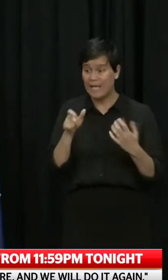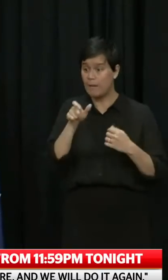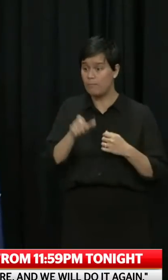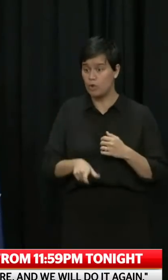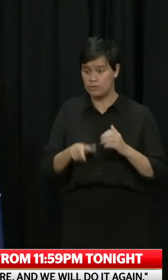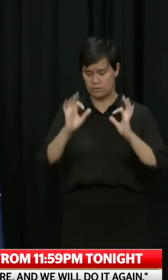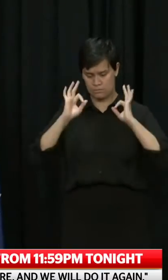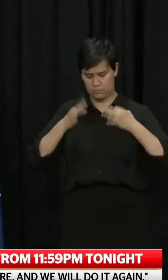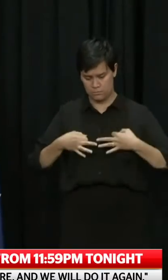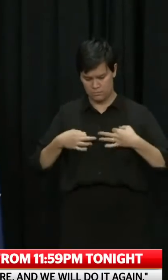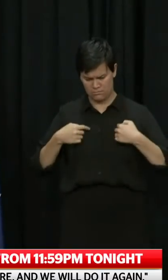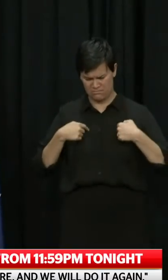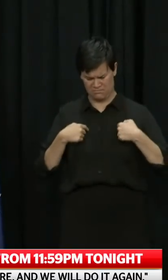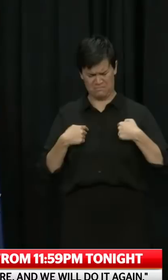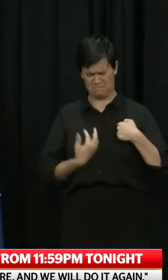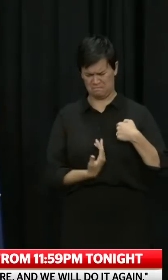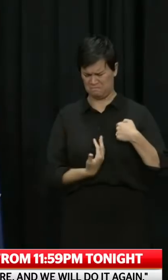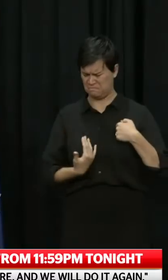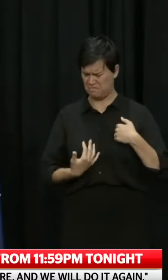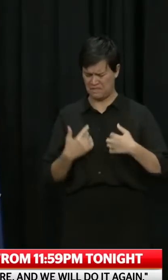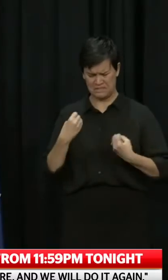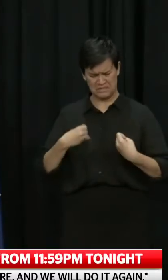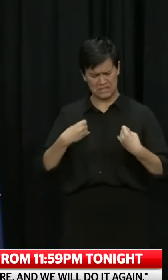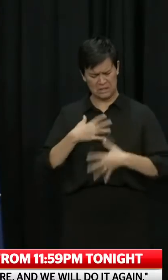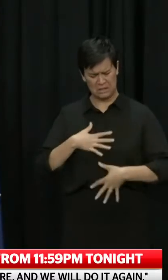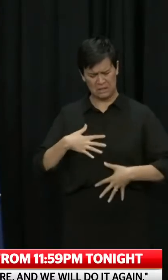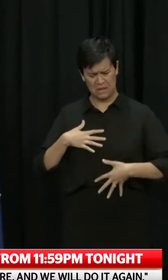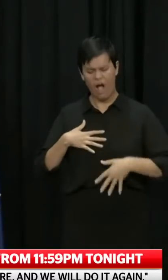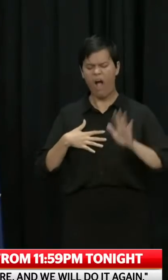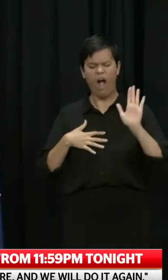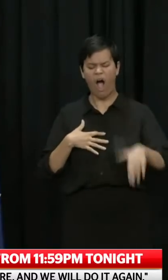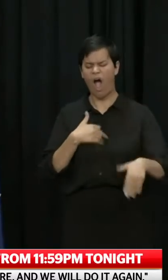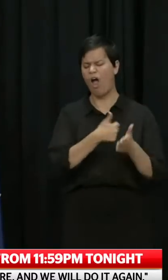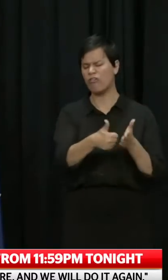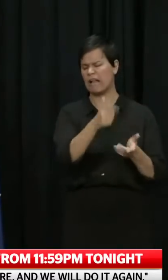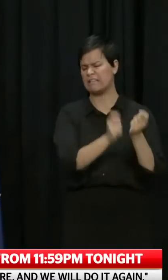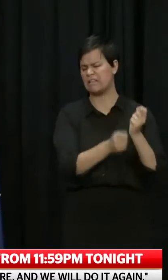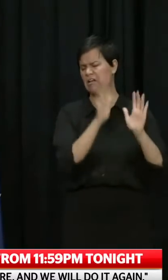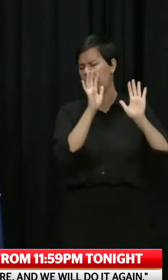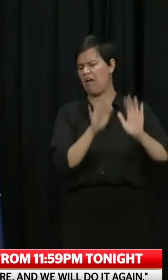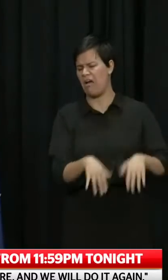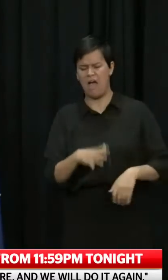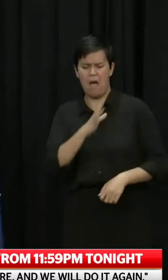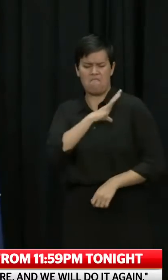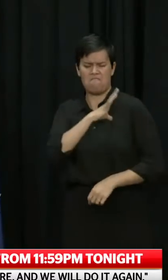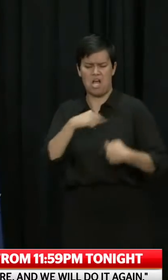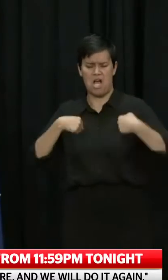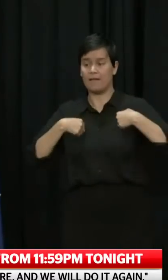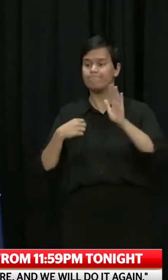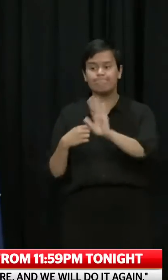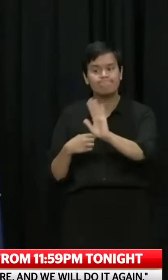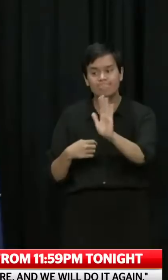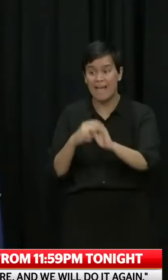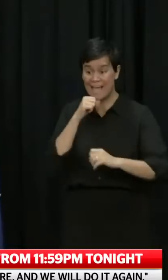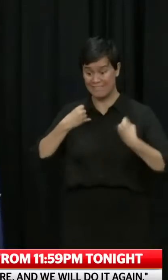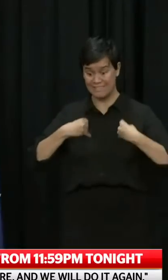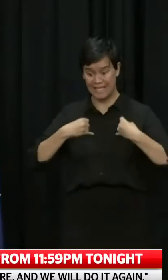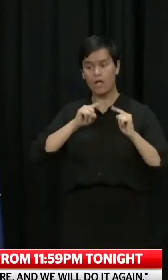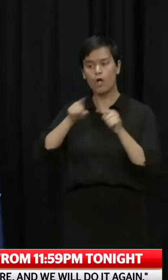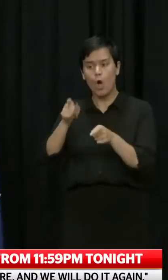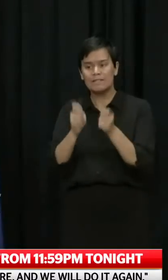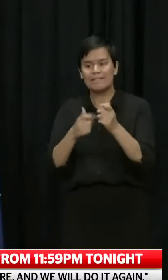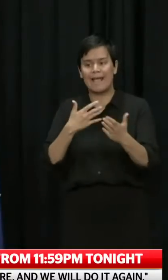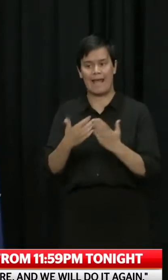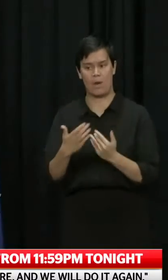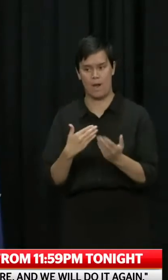they're in a regular testing regime, we still ask them to be tested outside of that regime. What does today's decision mean for the Prada Cup racing on Wednesday?